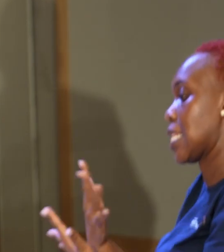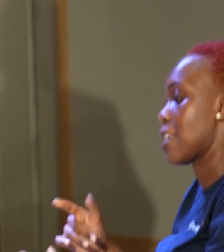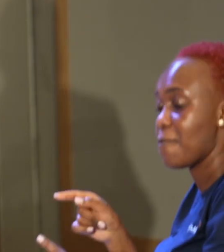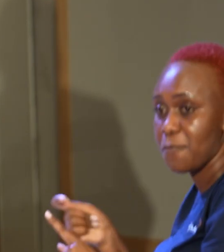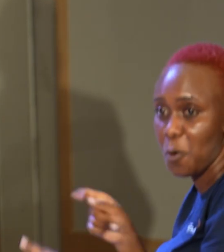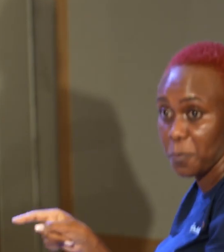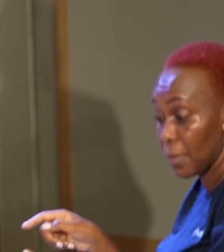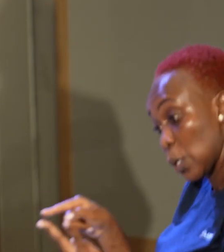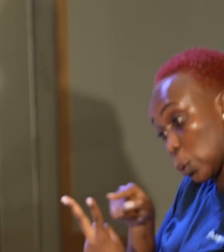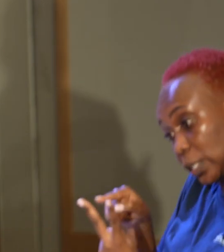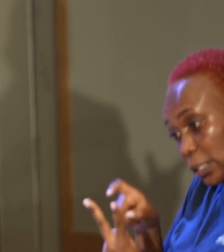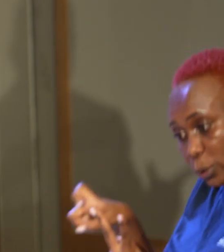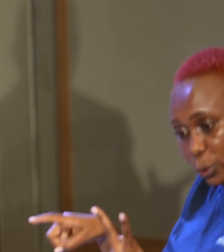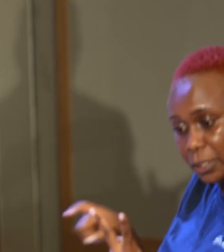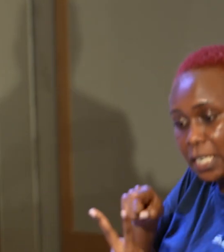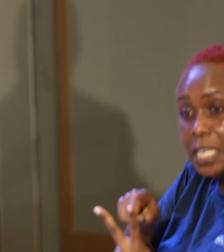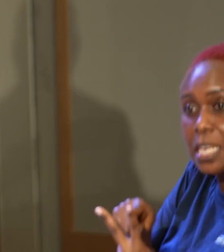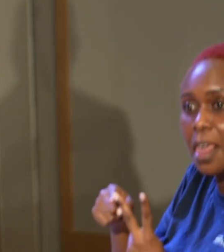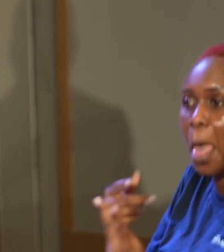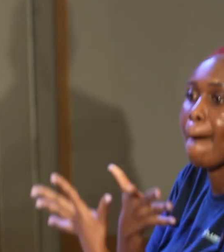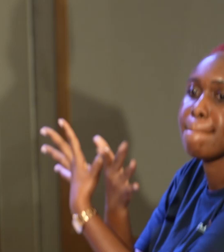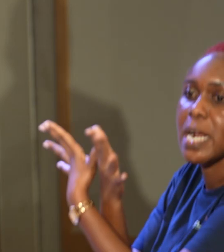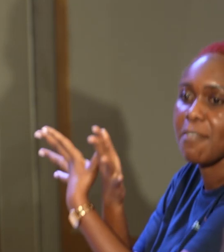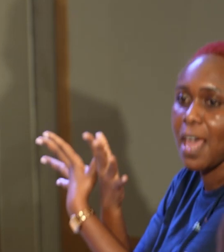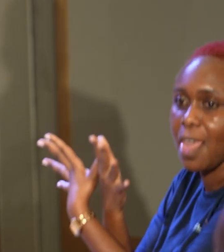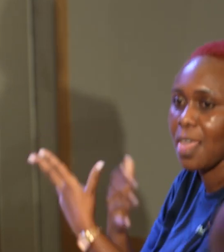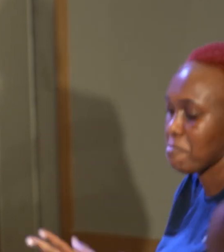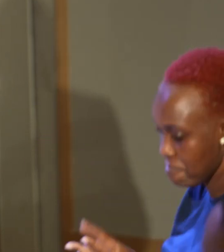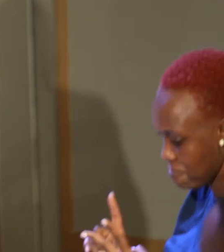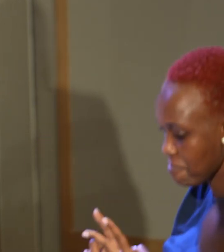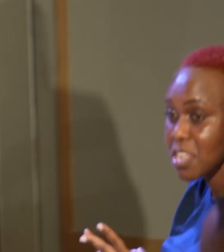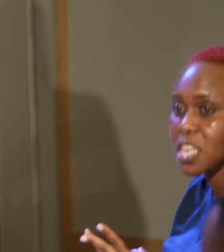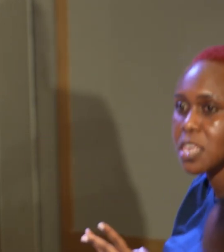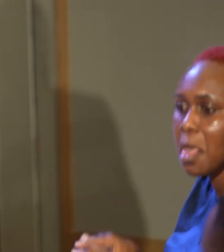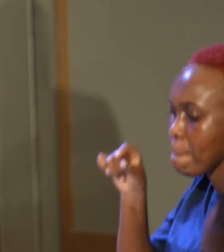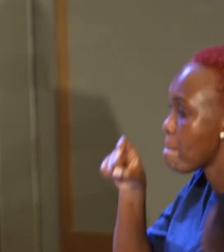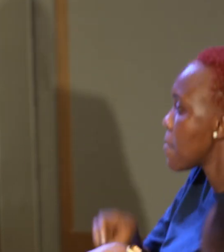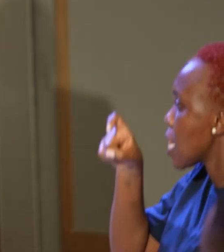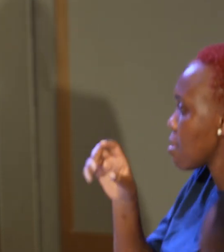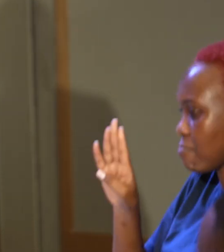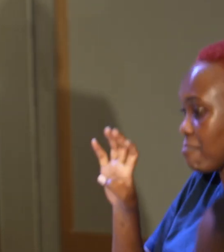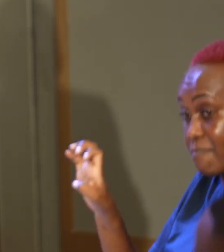Now, these two insects are a butterfly and the bee.